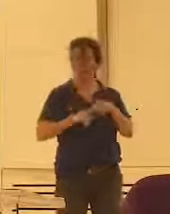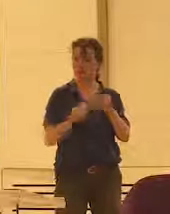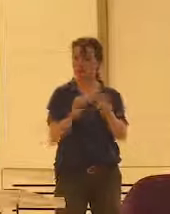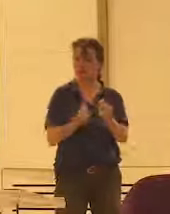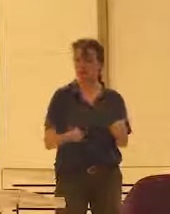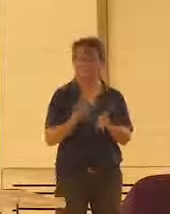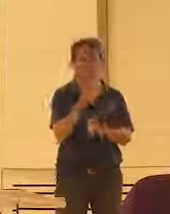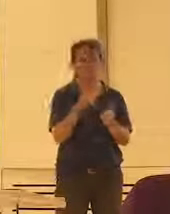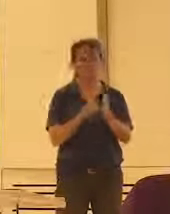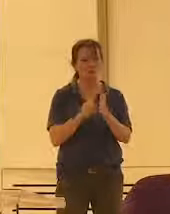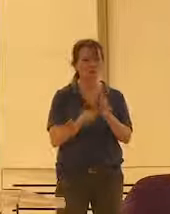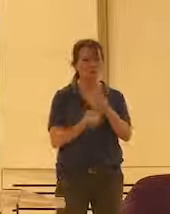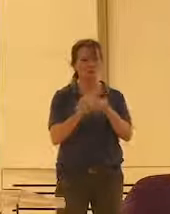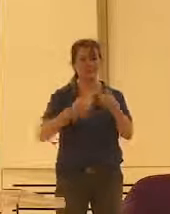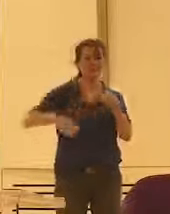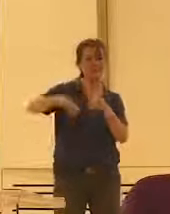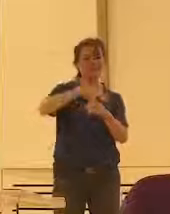of the problems that have been identified today.